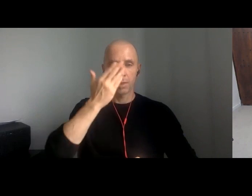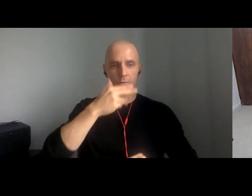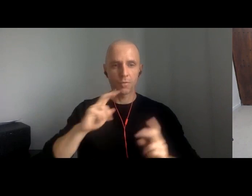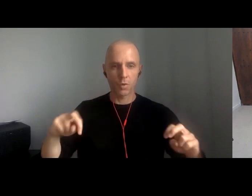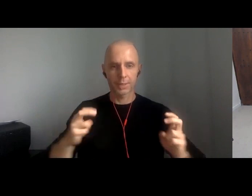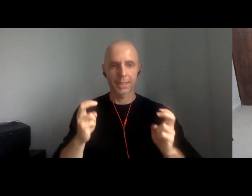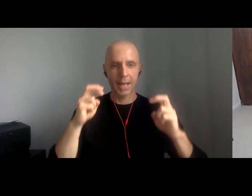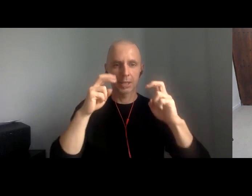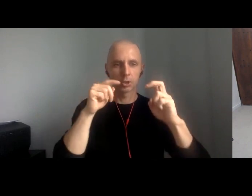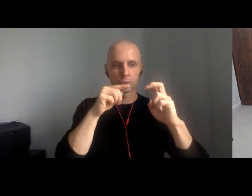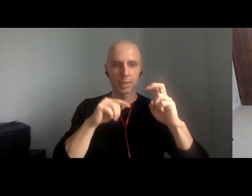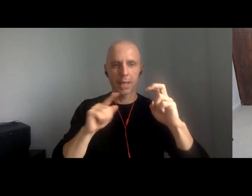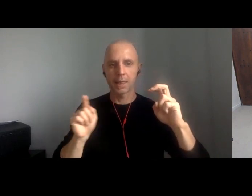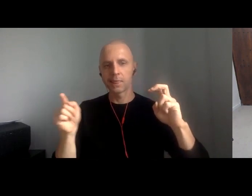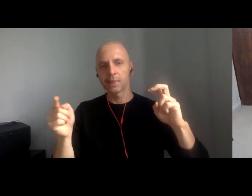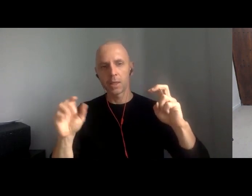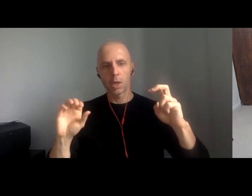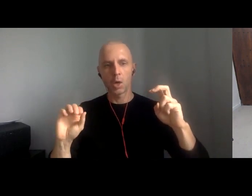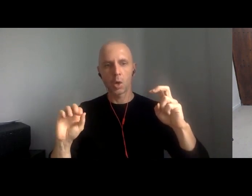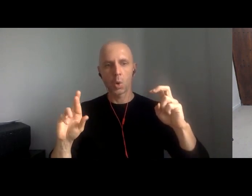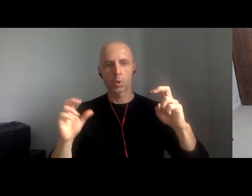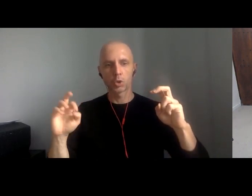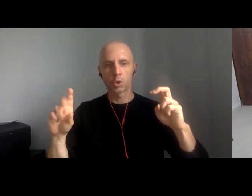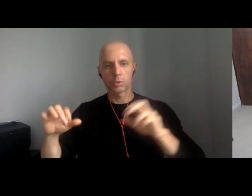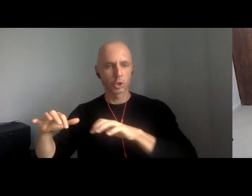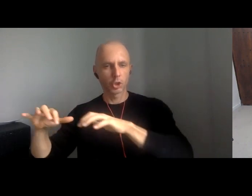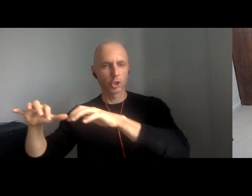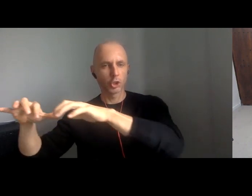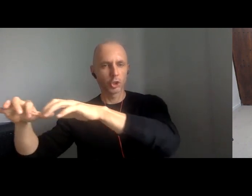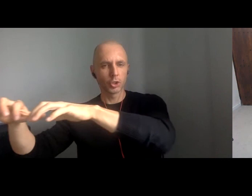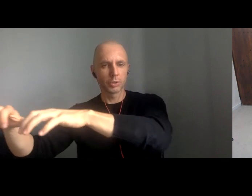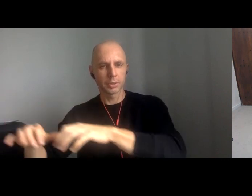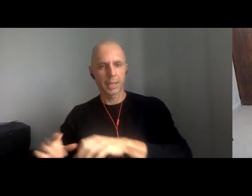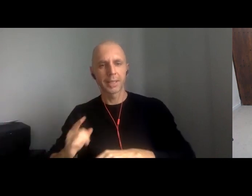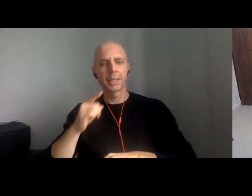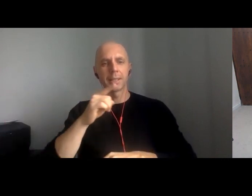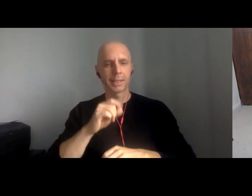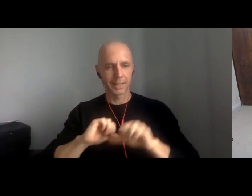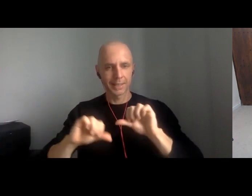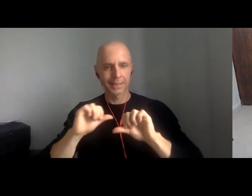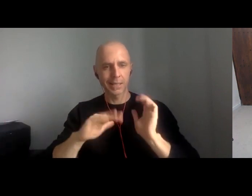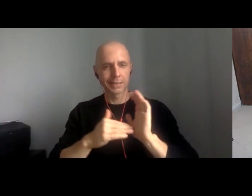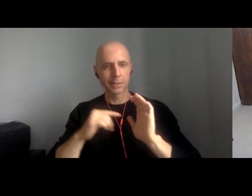south aspect of the castle and the Observatory Science Centre as well.